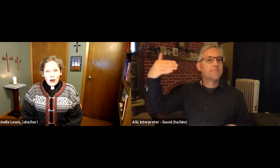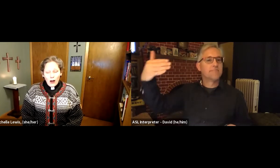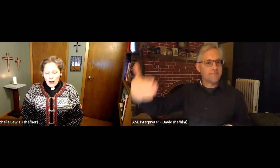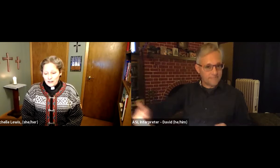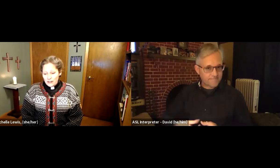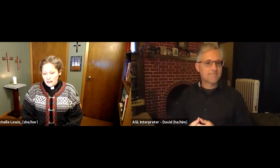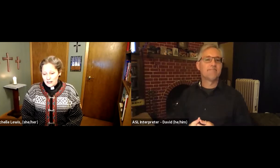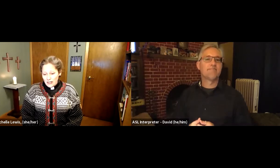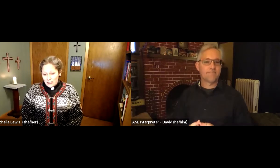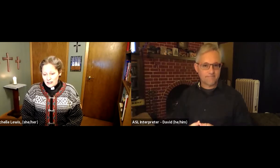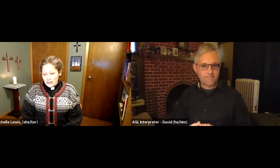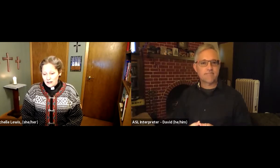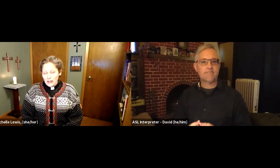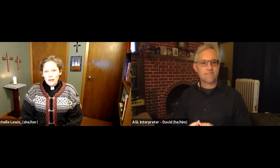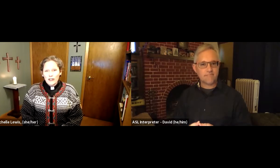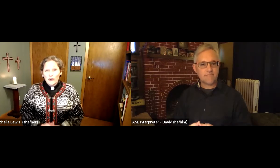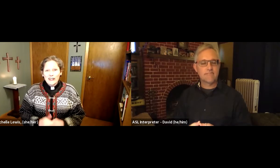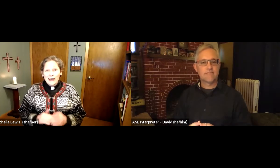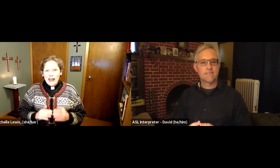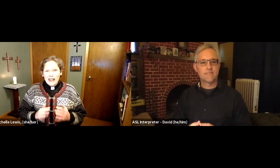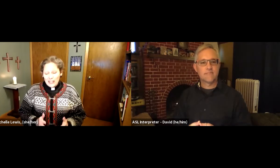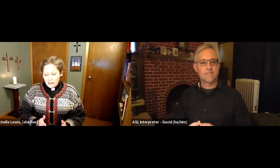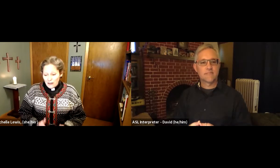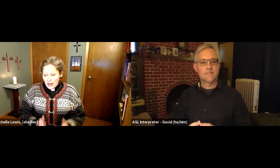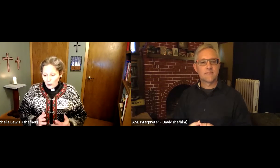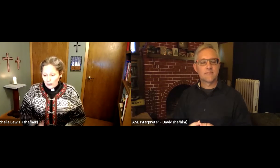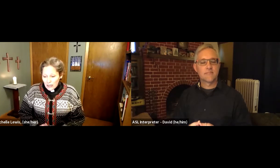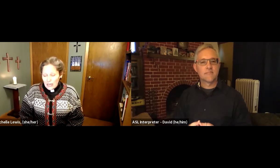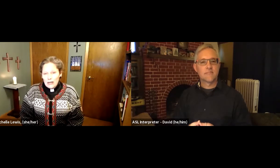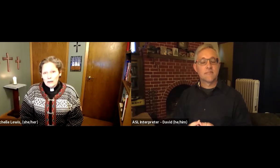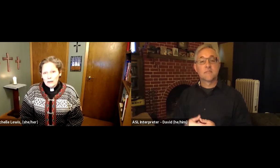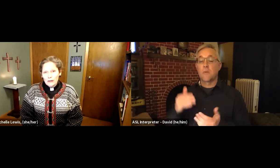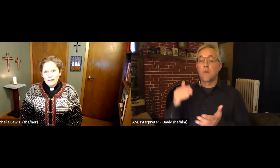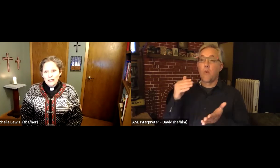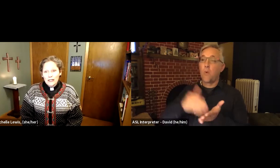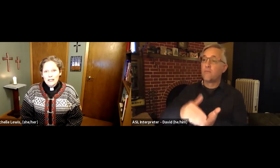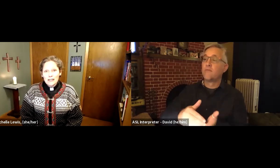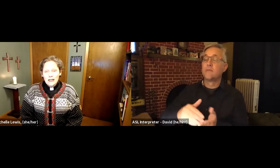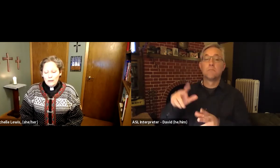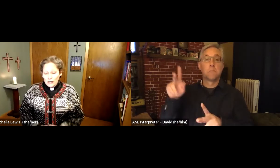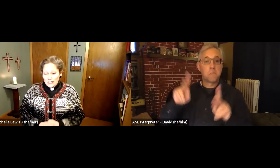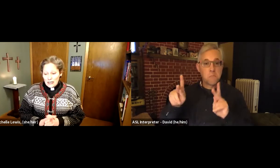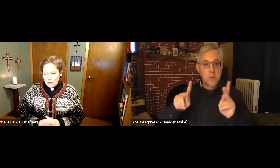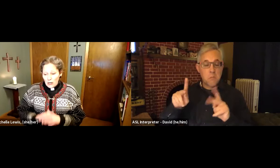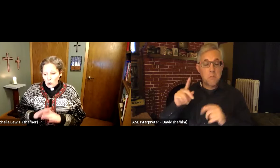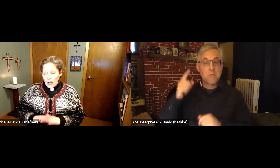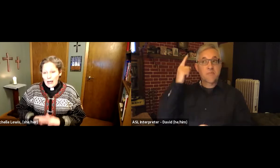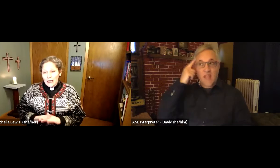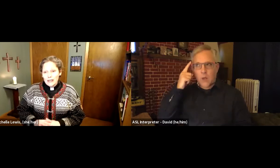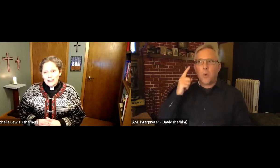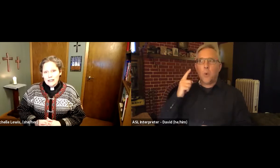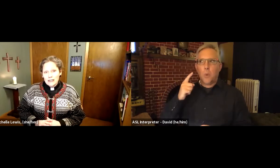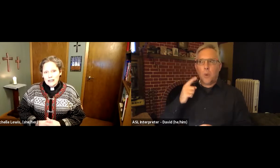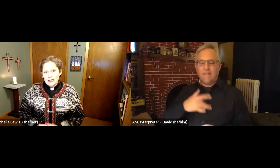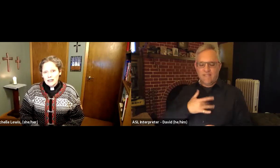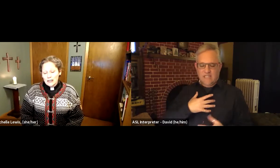There's often a sense that if we don't identify or name those feelings, if we just keep it